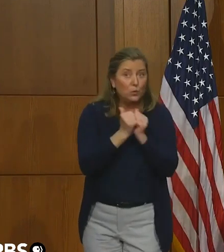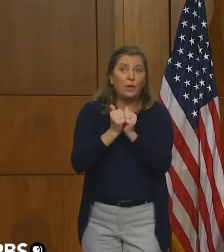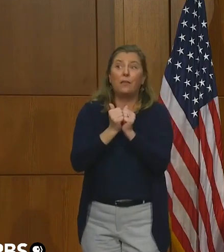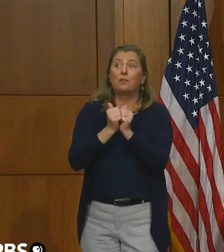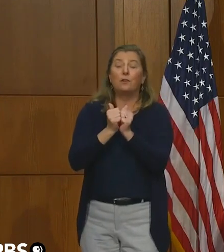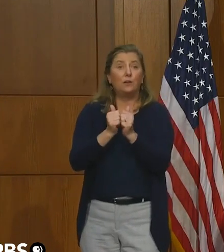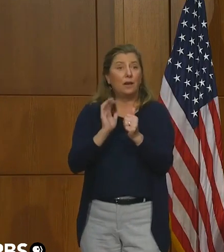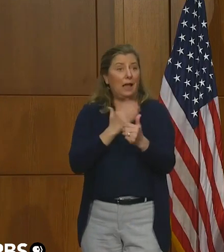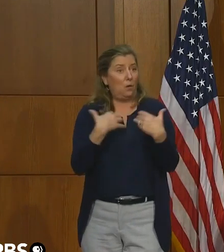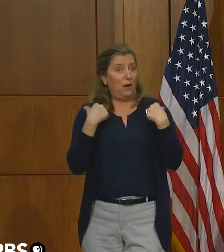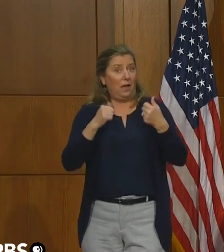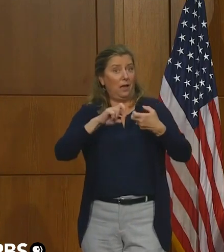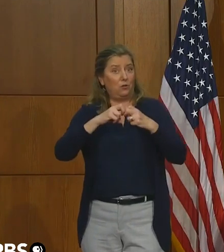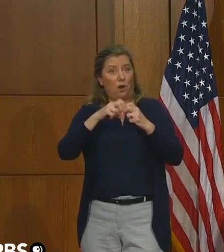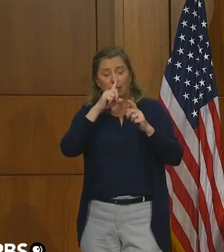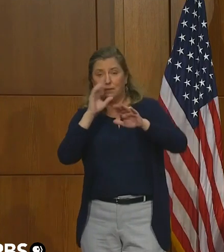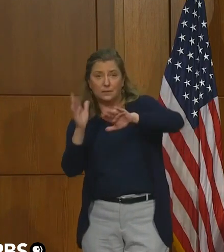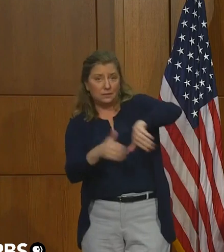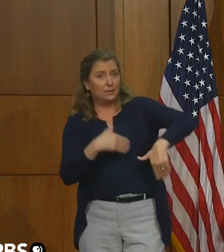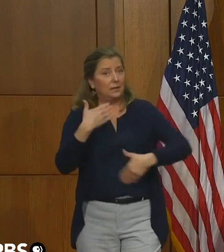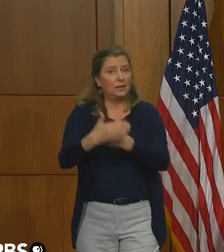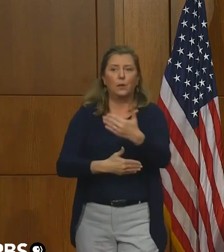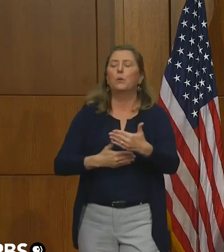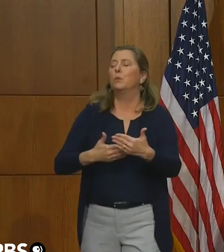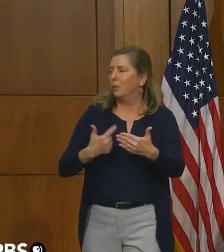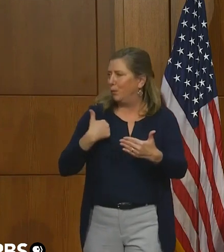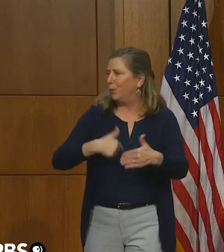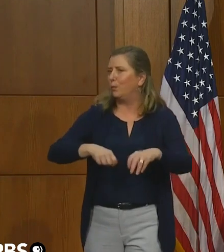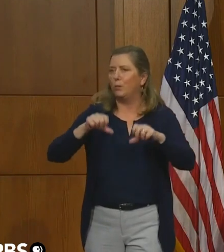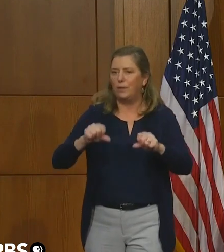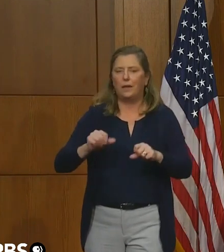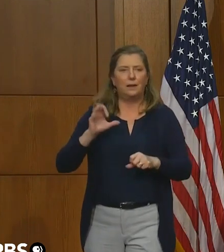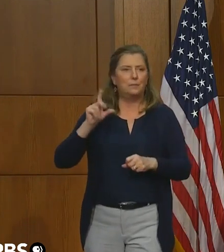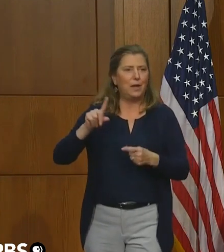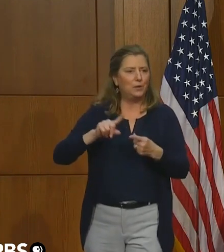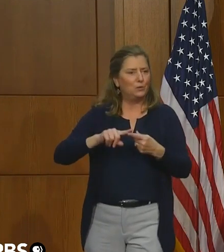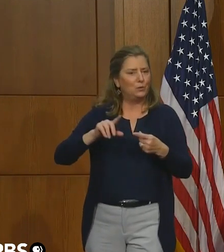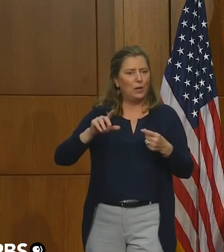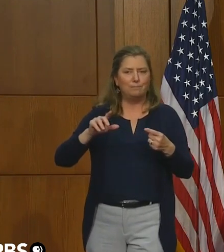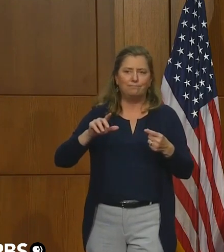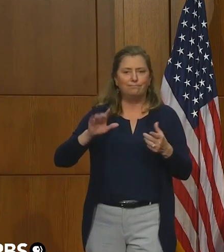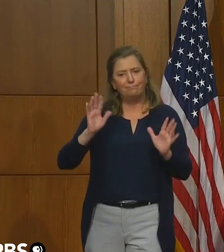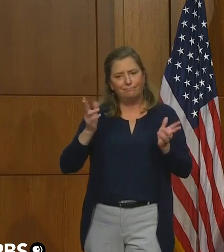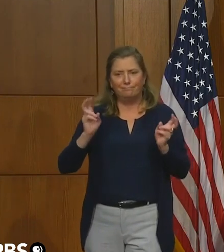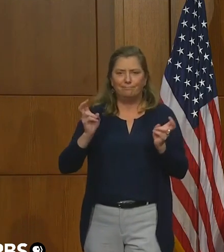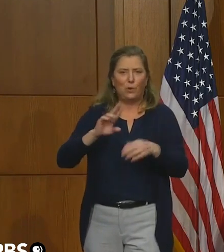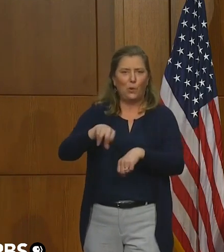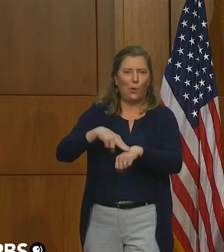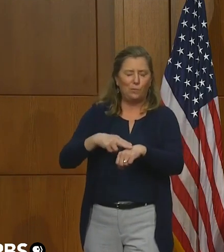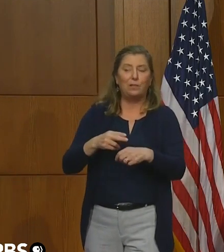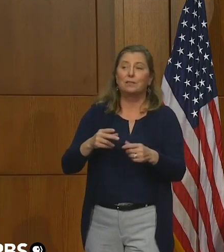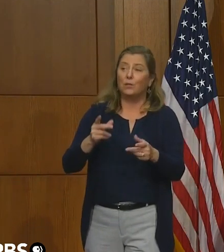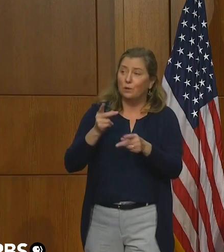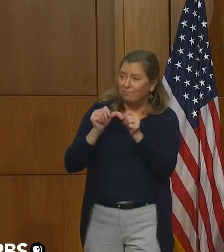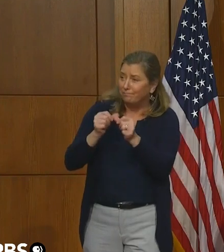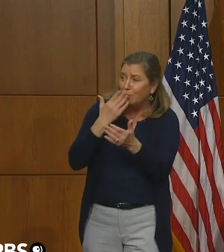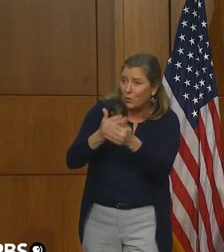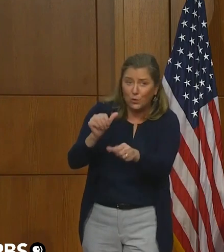health crisis in a rearview mirror, we'll be able to return to that near normal. So keep up the good